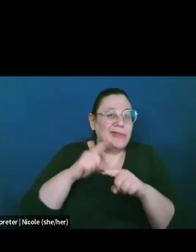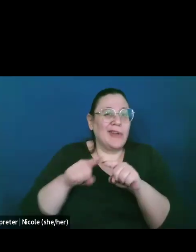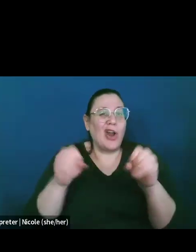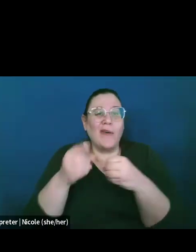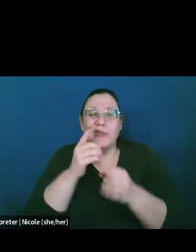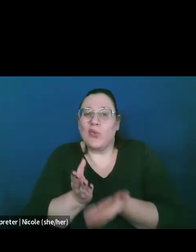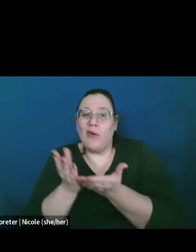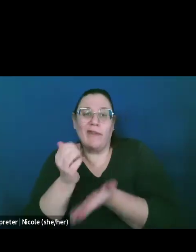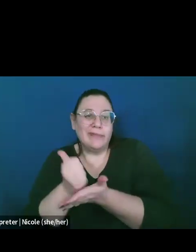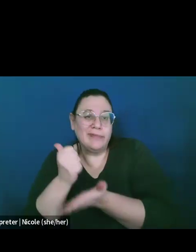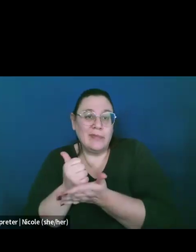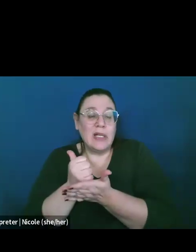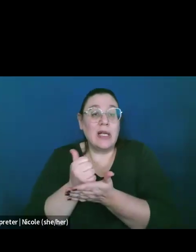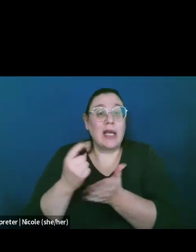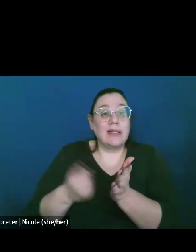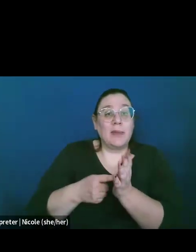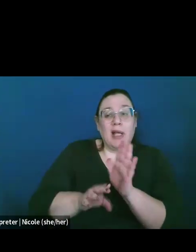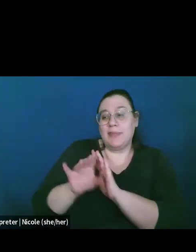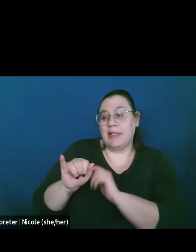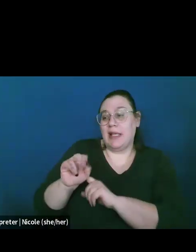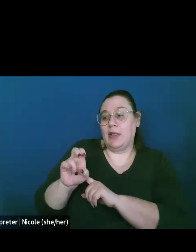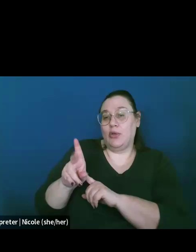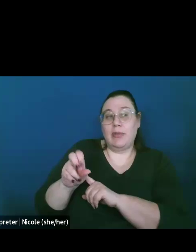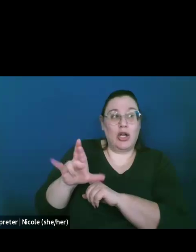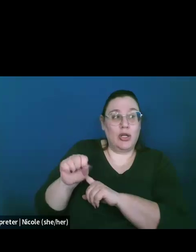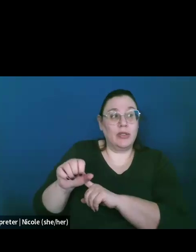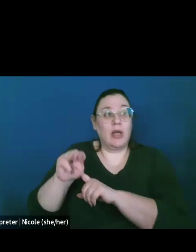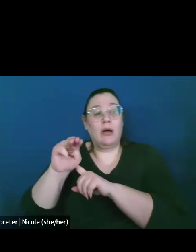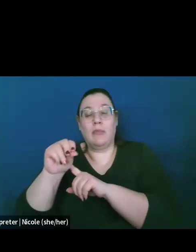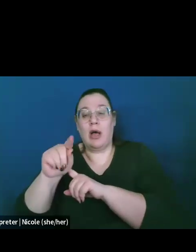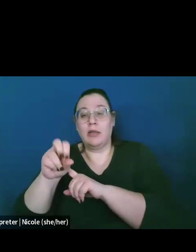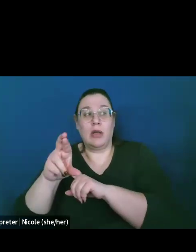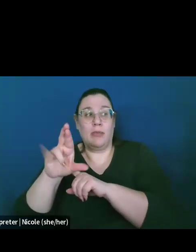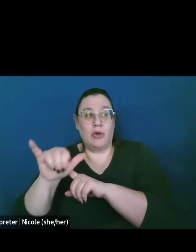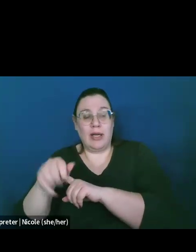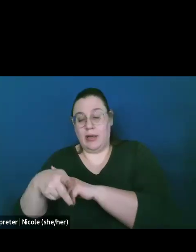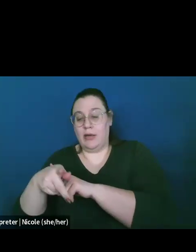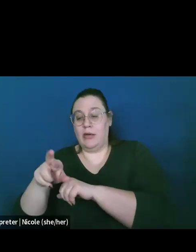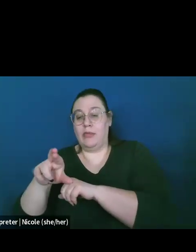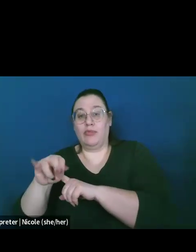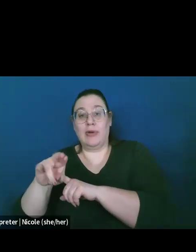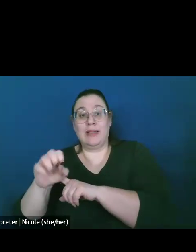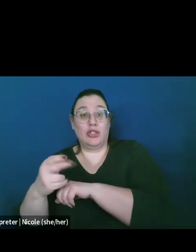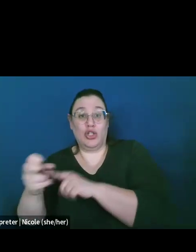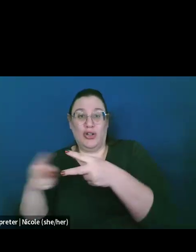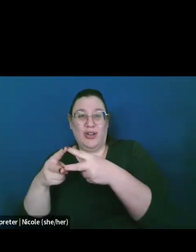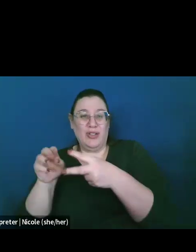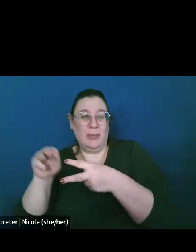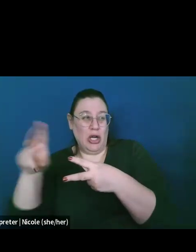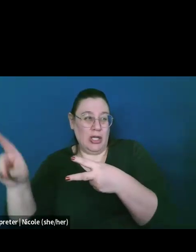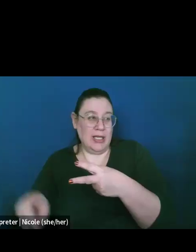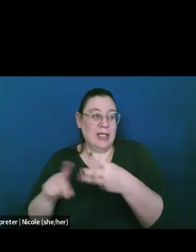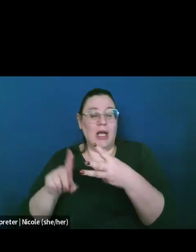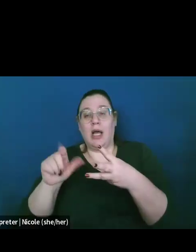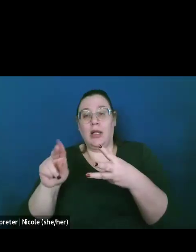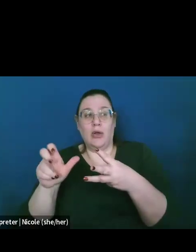assistance and sometimes even incubators. Montgomery and Prince George's counties in Maryland both have offices. Tiffany's in Loudoun County in Virginia,